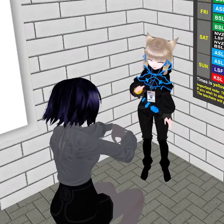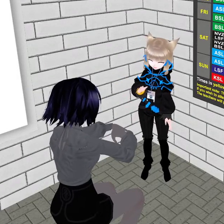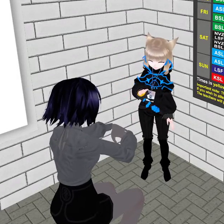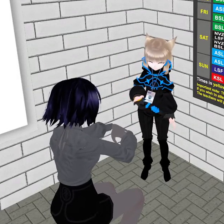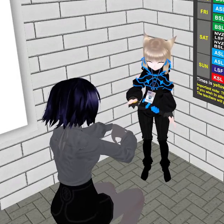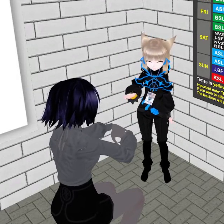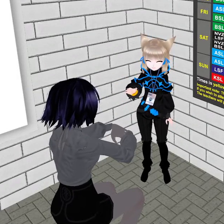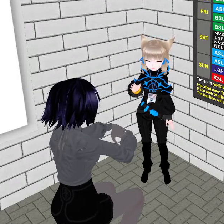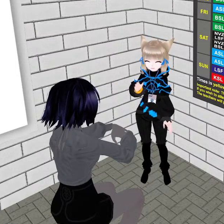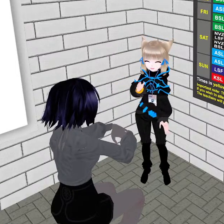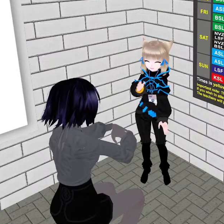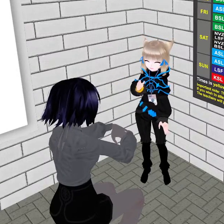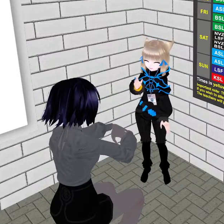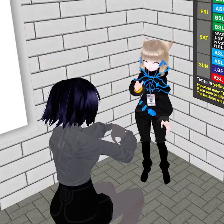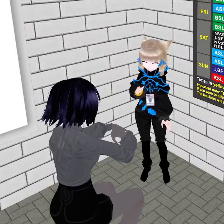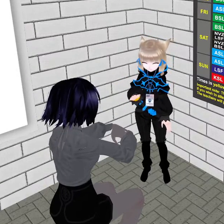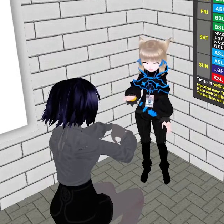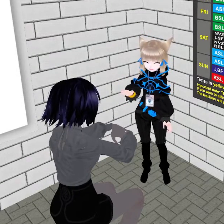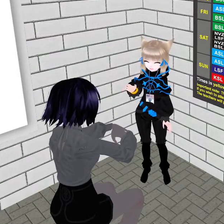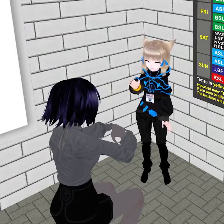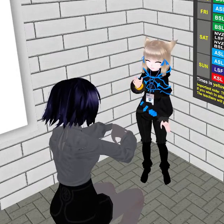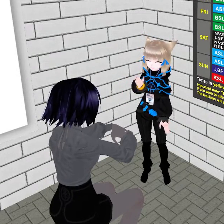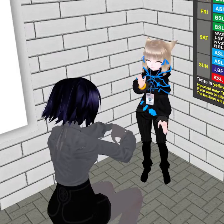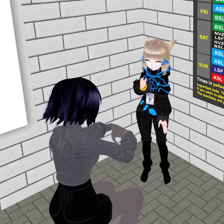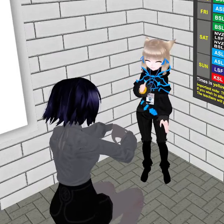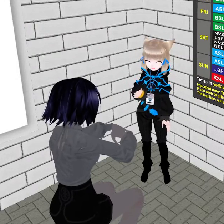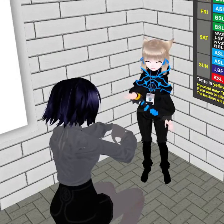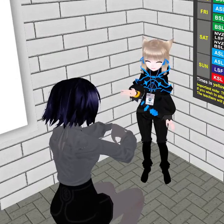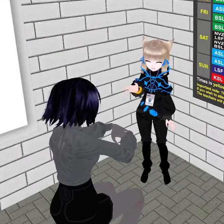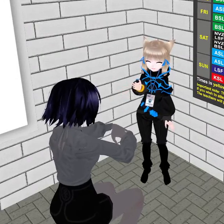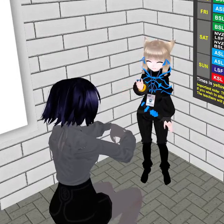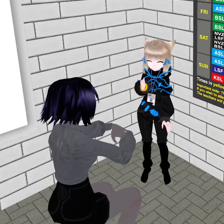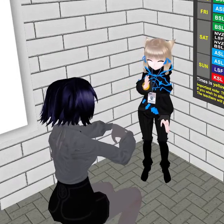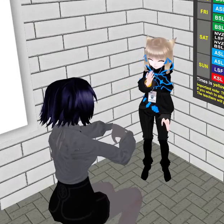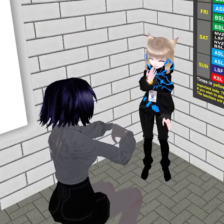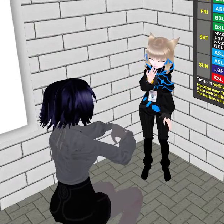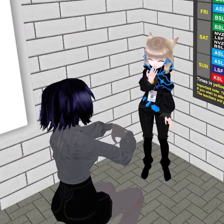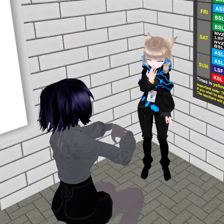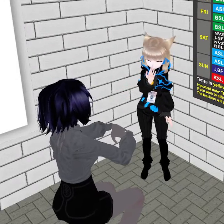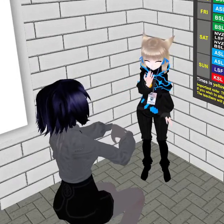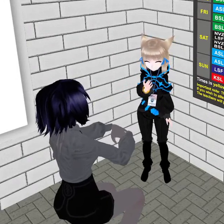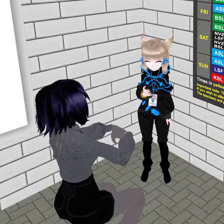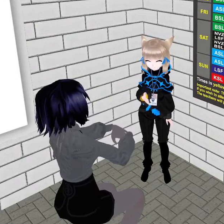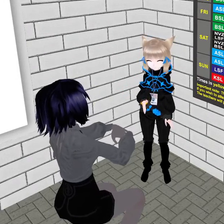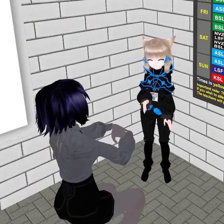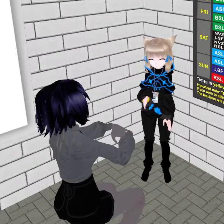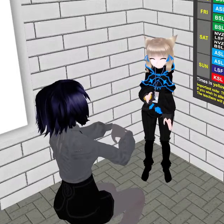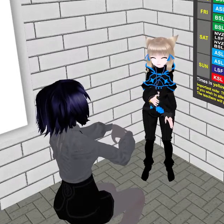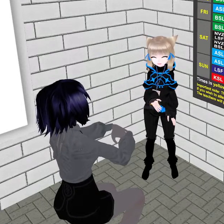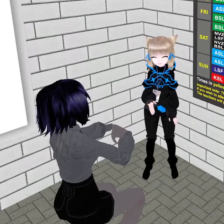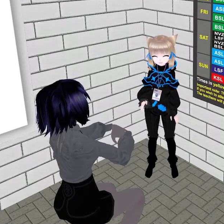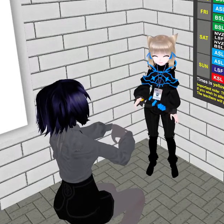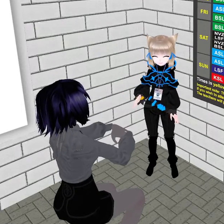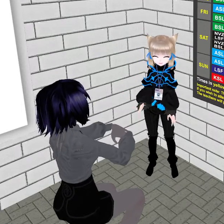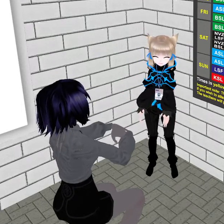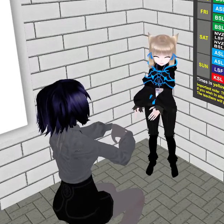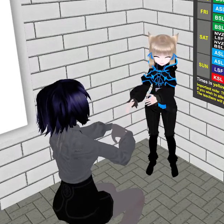No, it's every country has its own culture with its own language along with it. Still, it's mind-boggling. And the culture itself